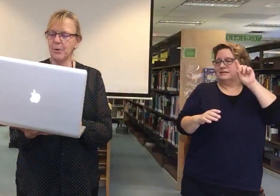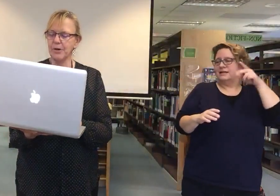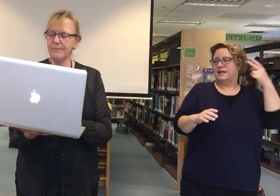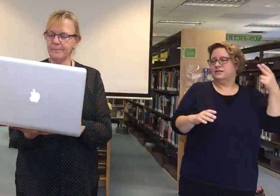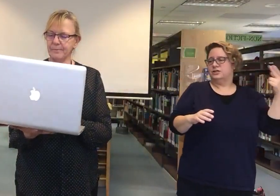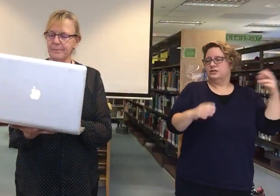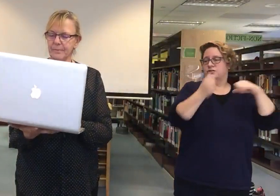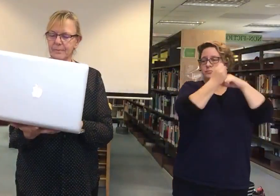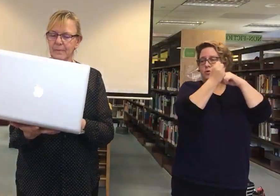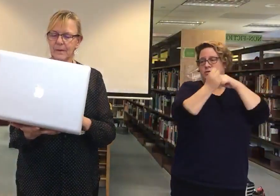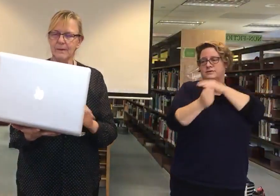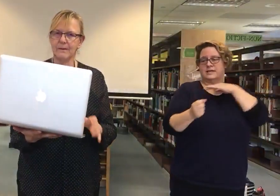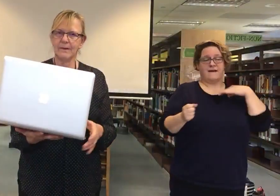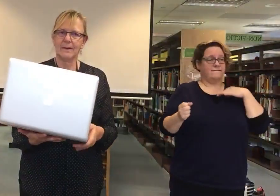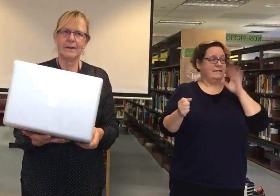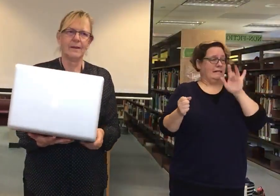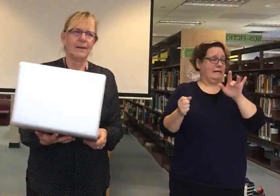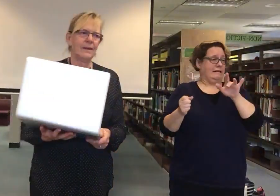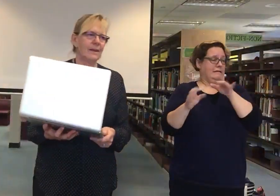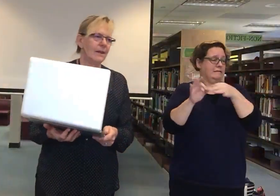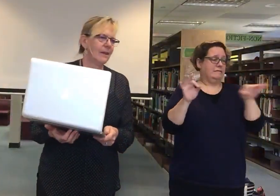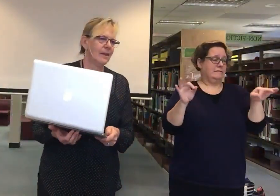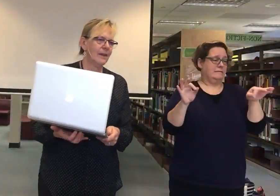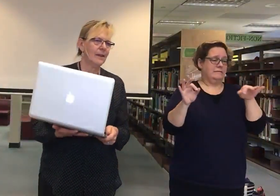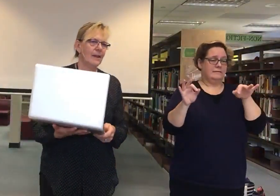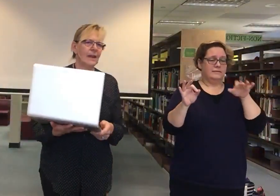DHH support.